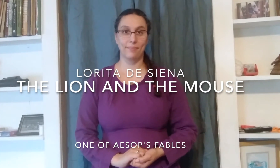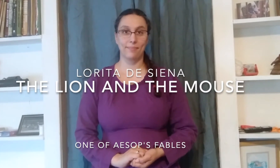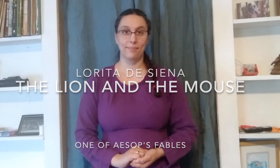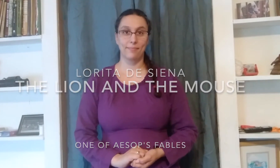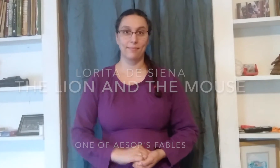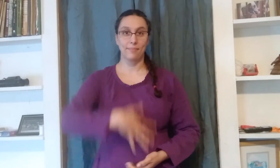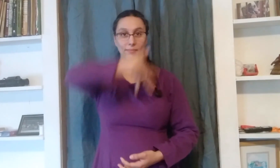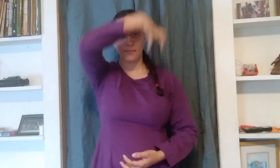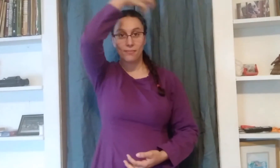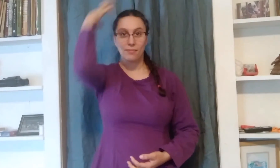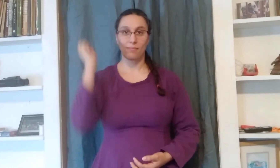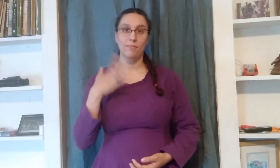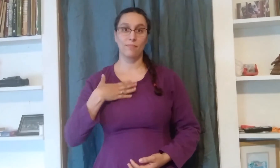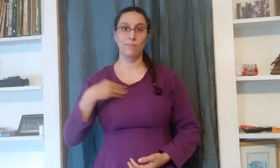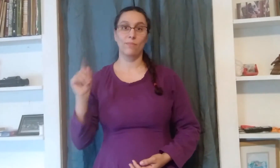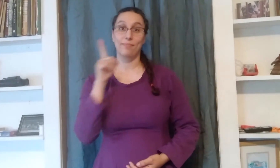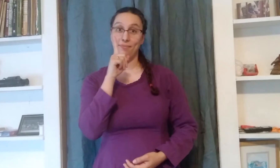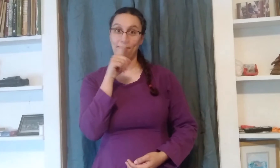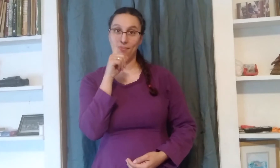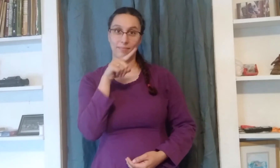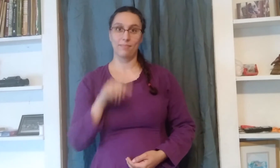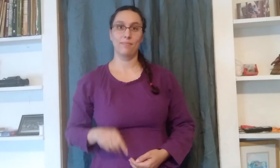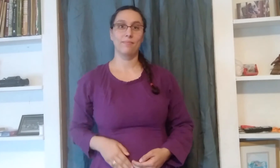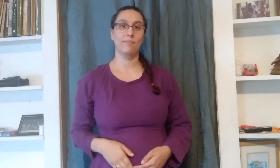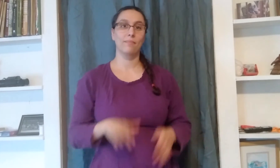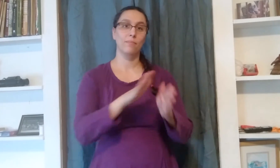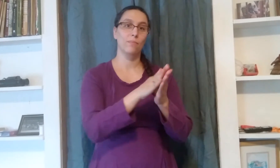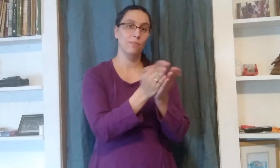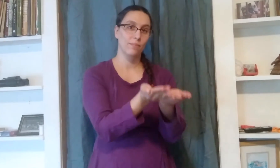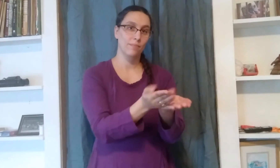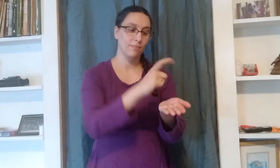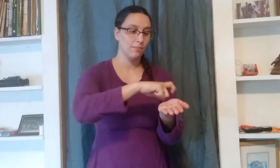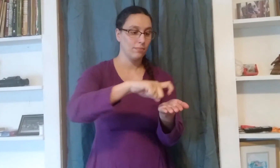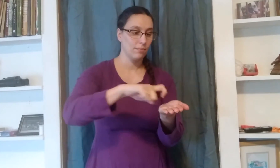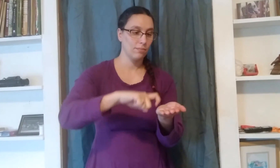The Lion and the Mouse, one of Aesop's fables.